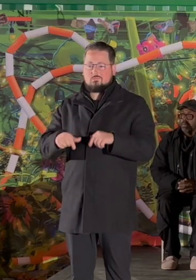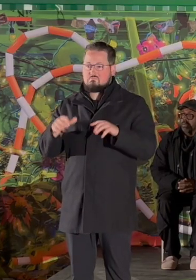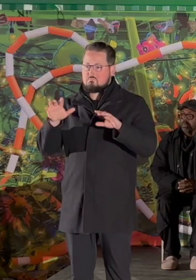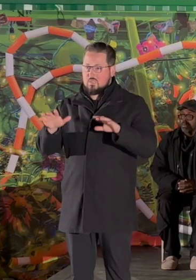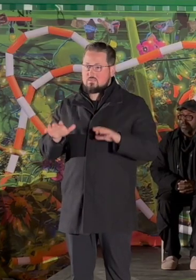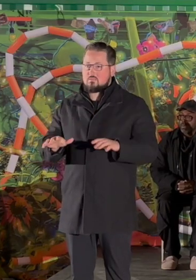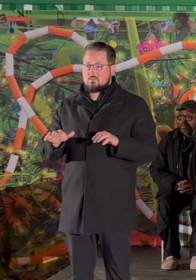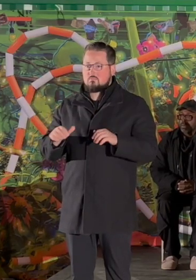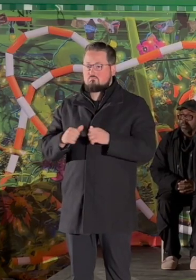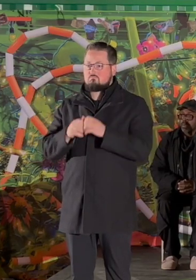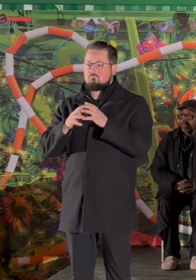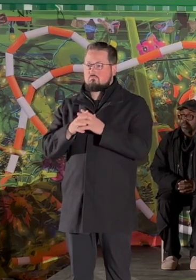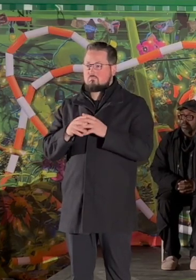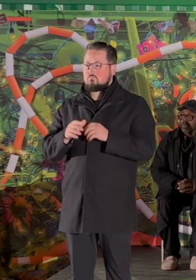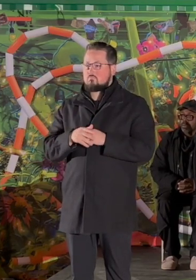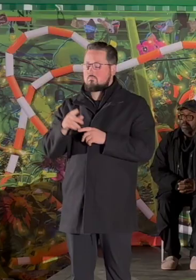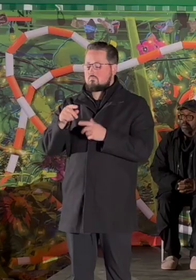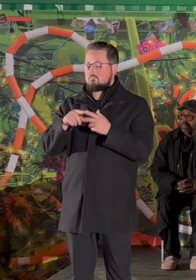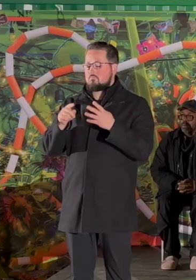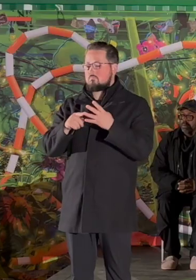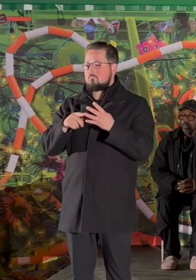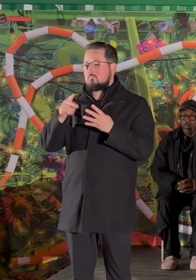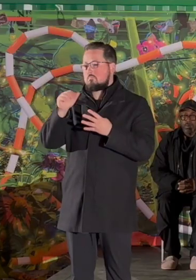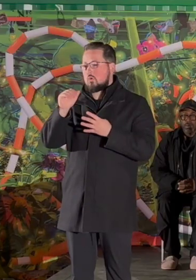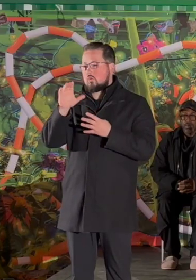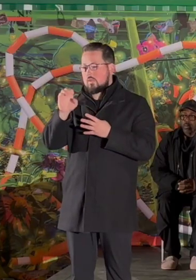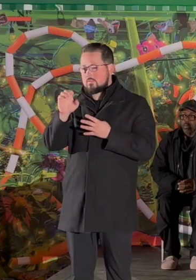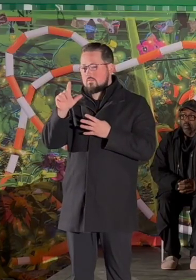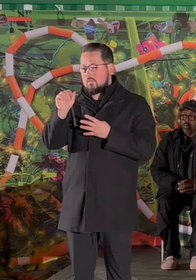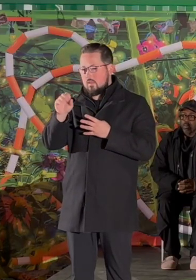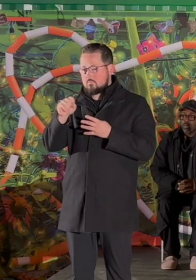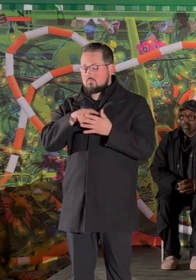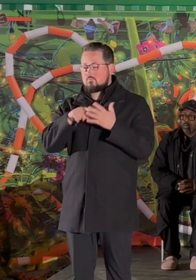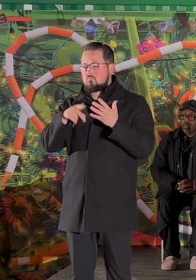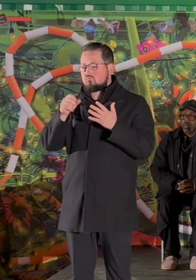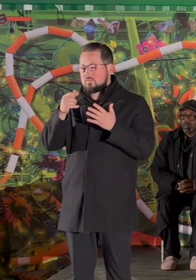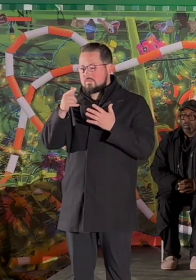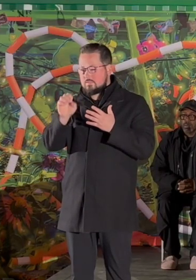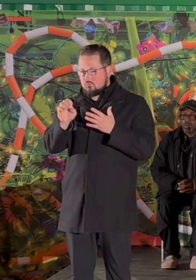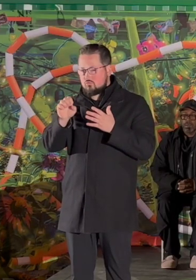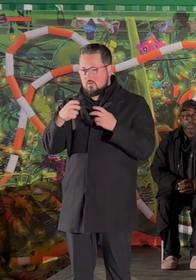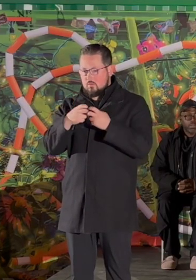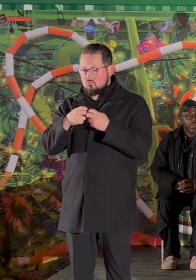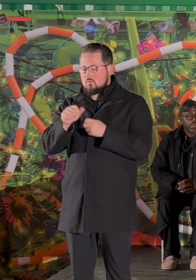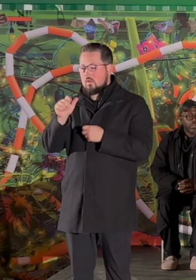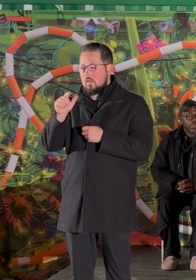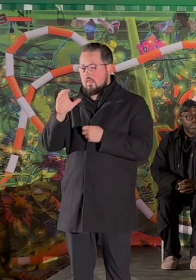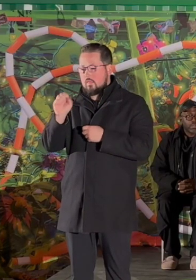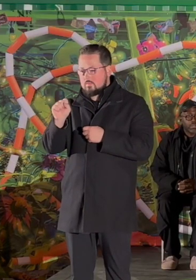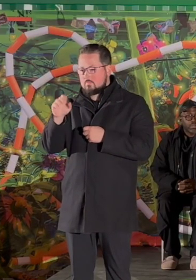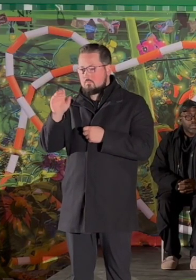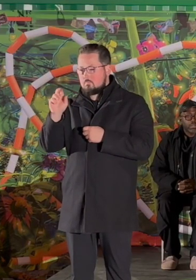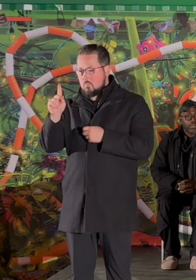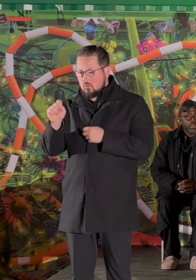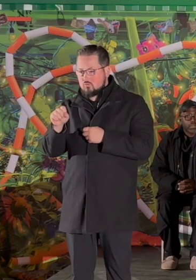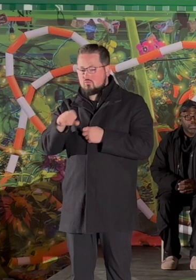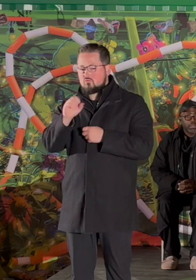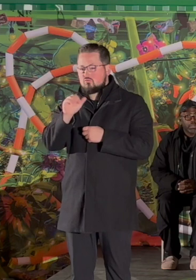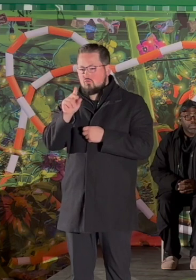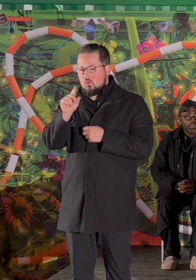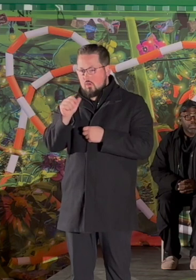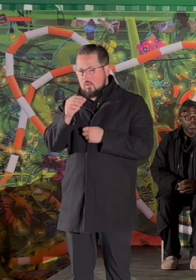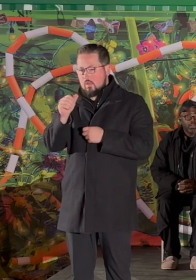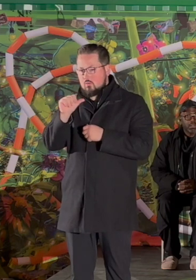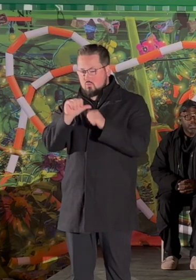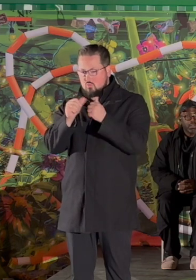space. Paradise Slabs, Prestige Electric, Alex Sparks, Scarda and